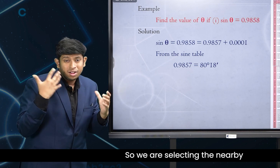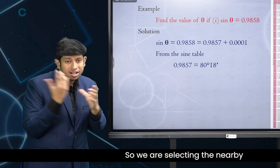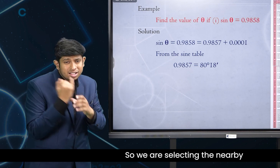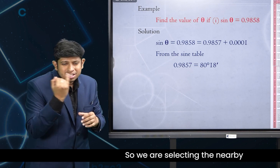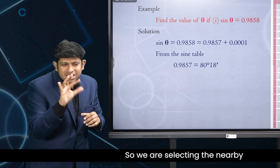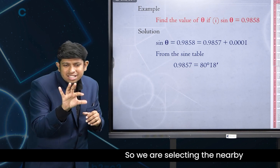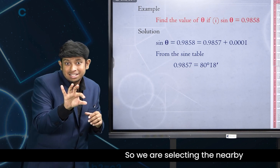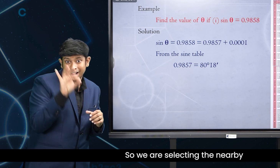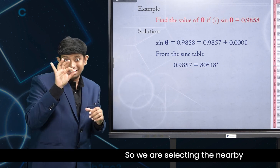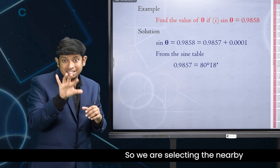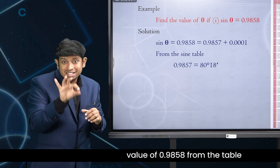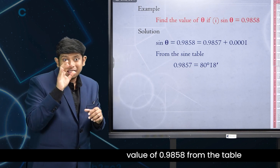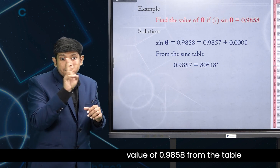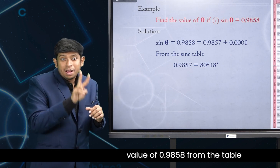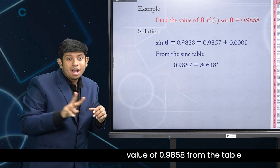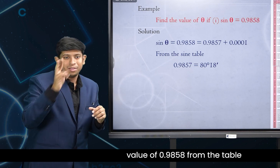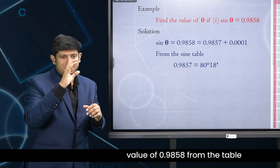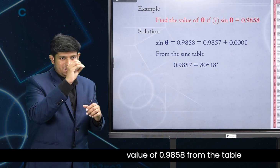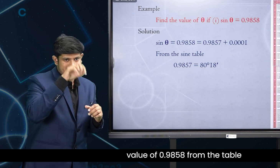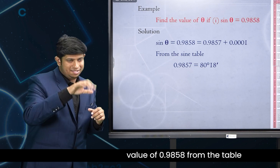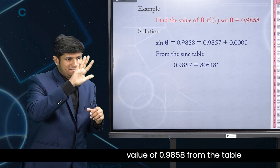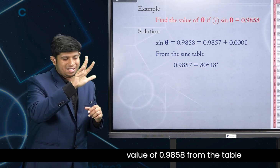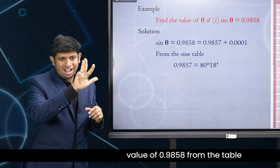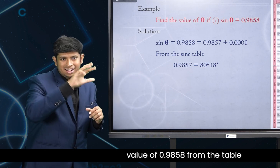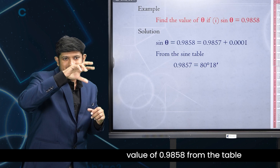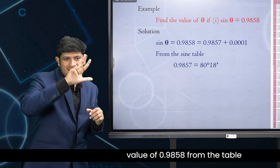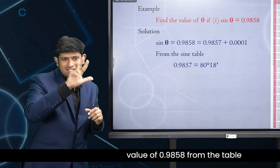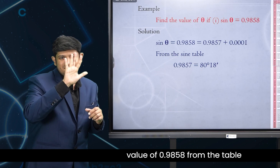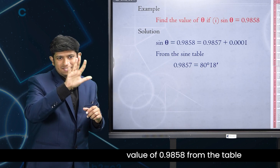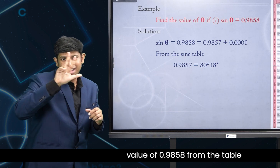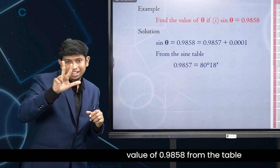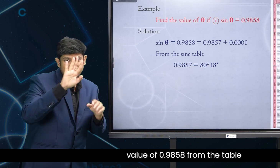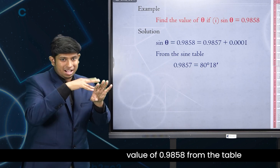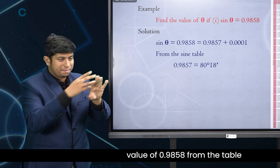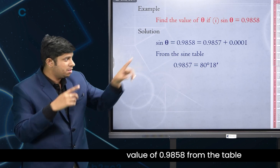So, we are selecting the nearby value of 0.9858 from the table.